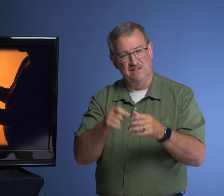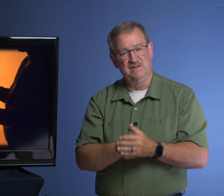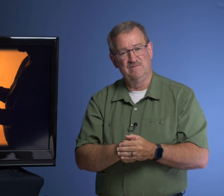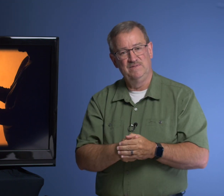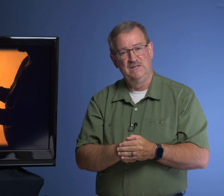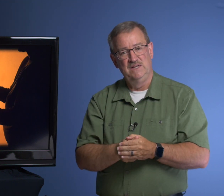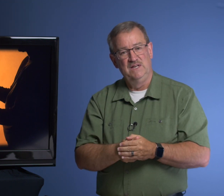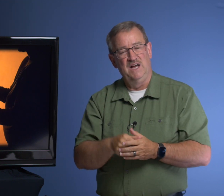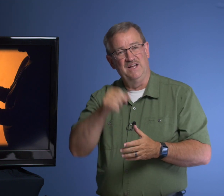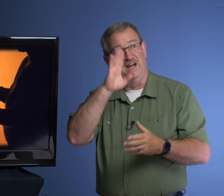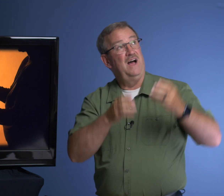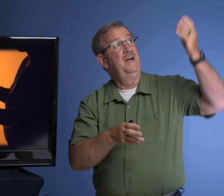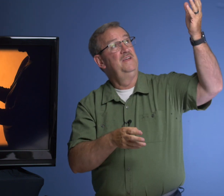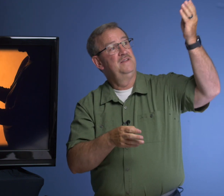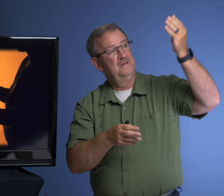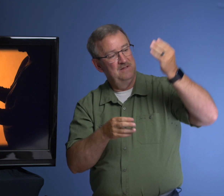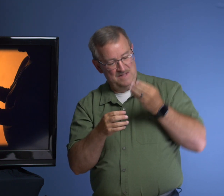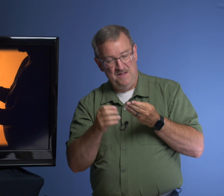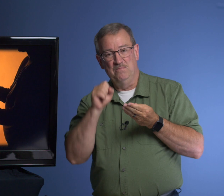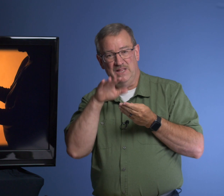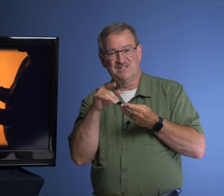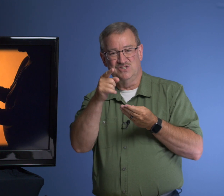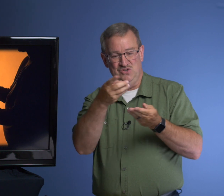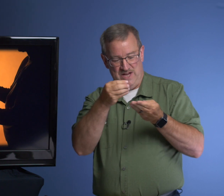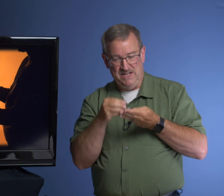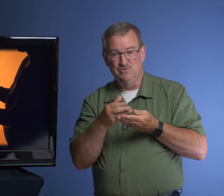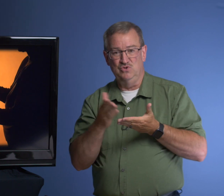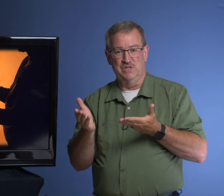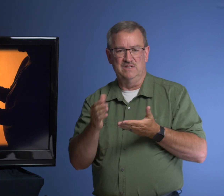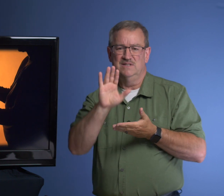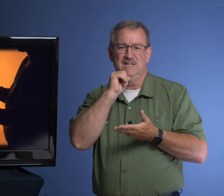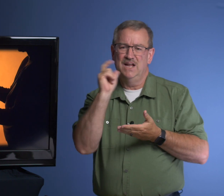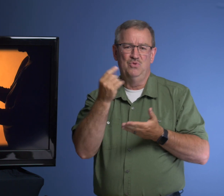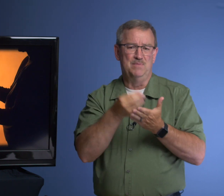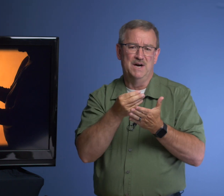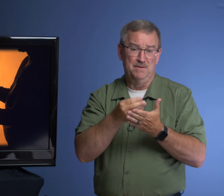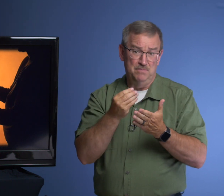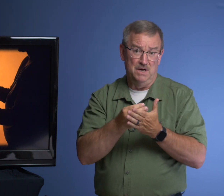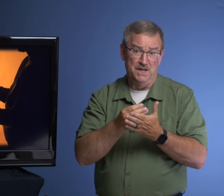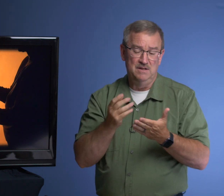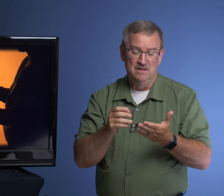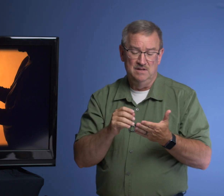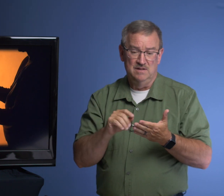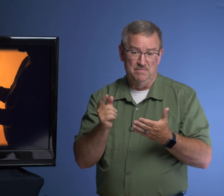give. A God blesses you and gives you things, not only money, but